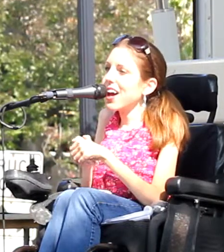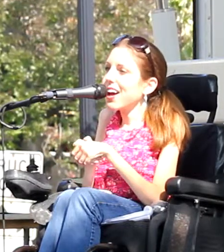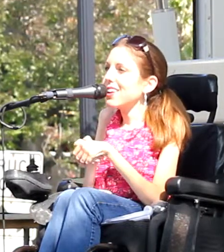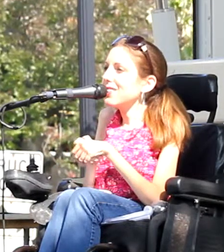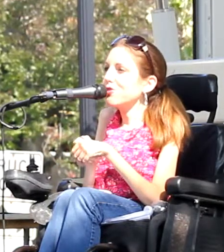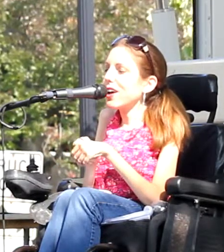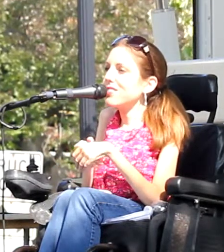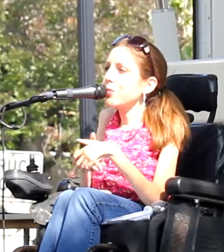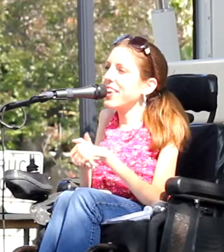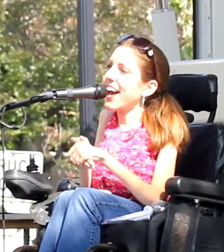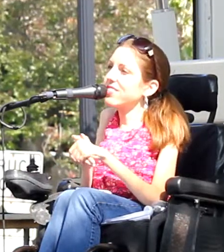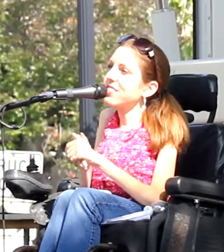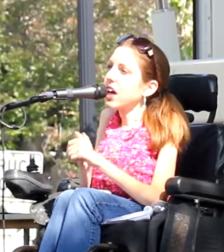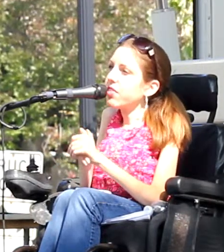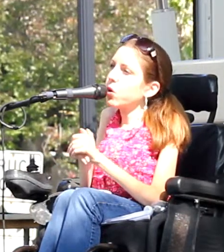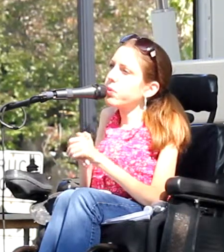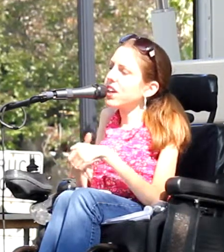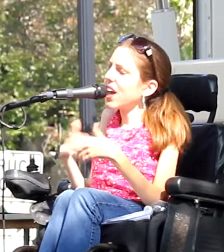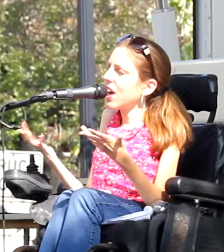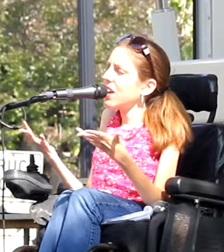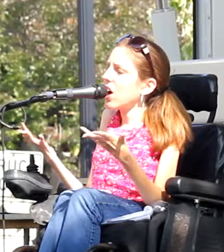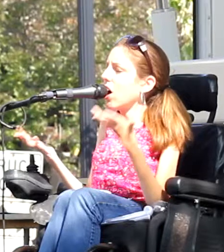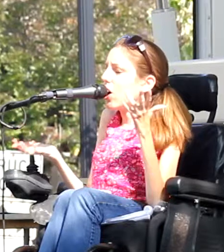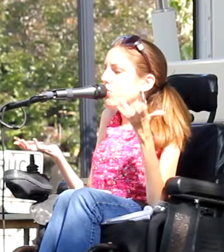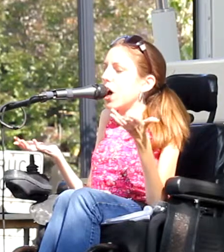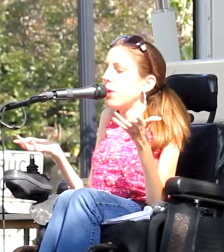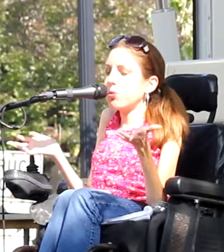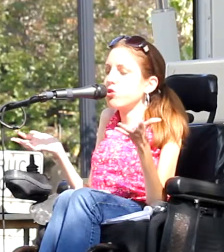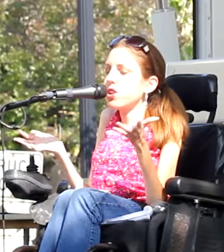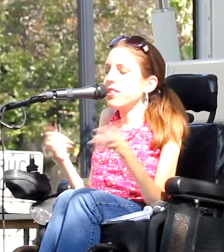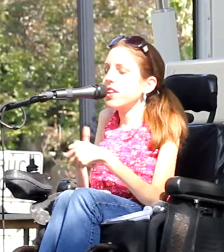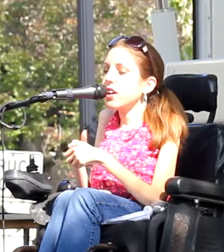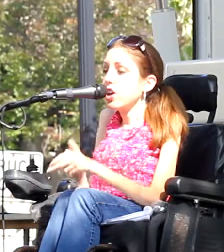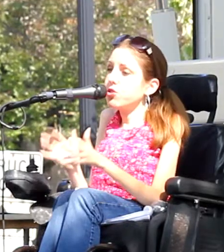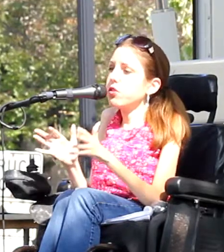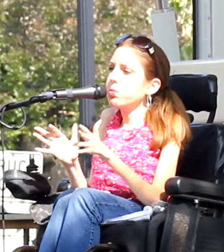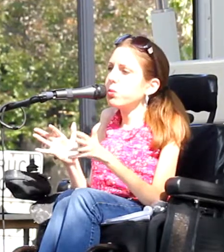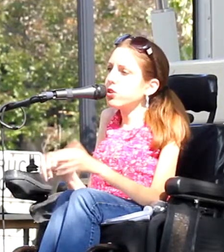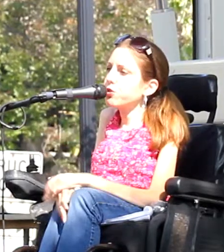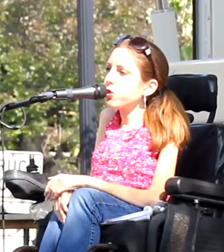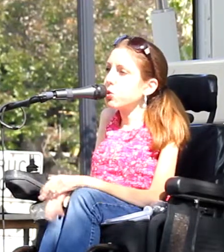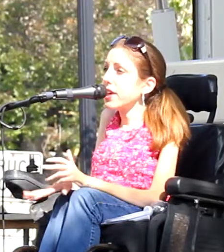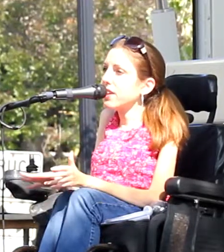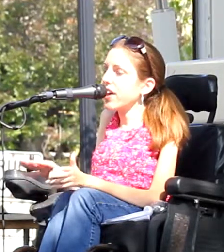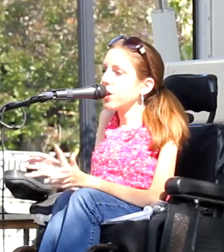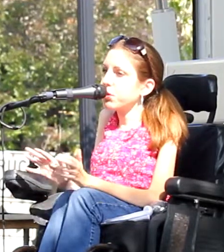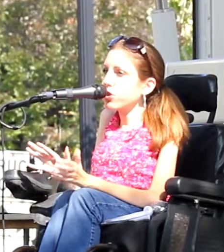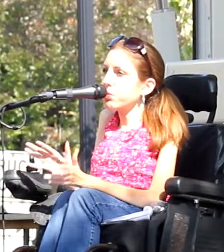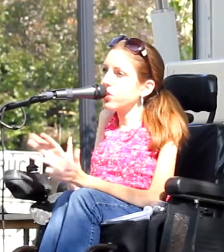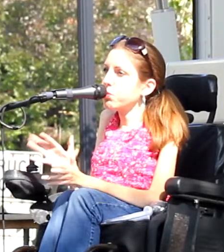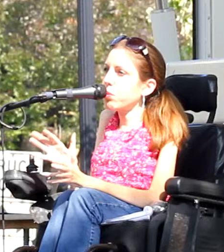between the guy trying to sell me cats, there would be a job opportunity that said, Steven Spielberg looks for new leading